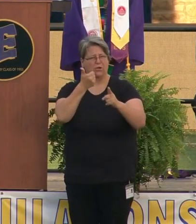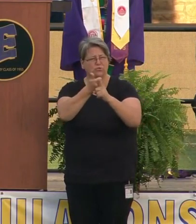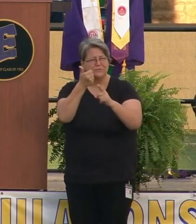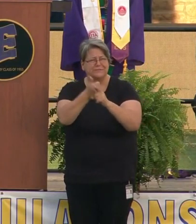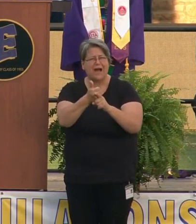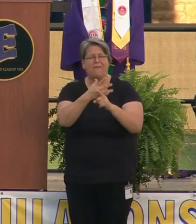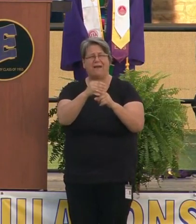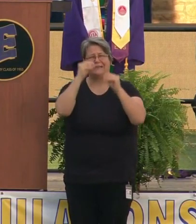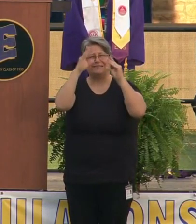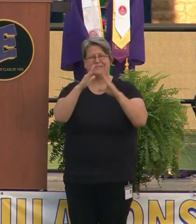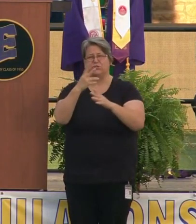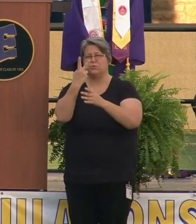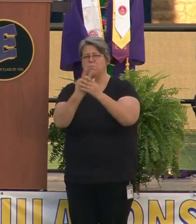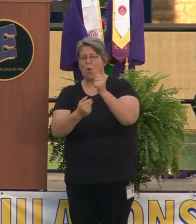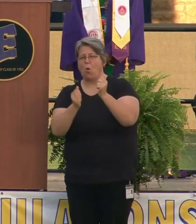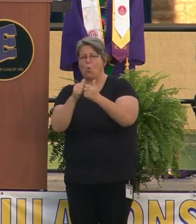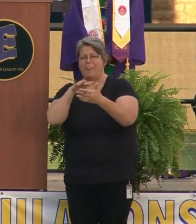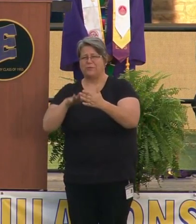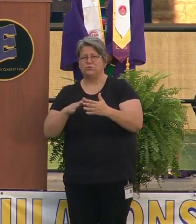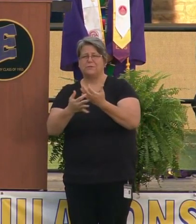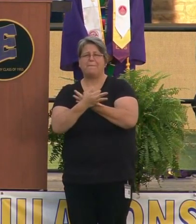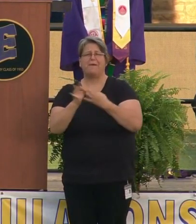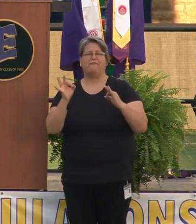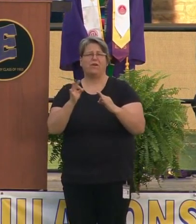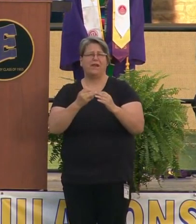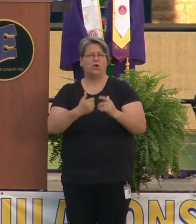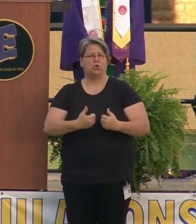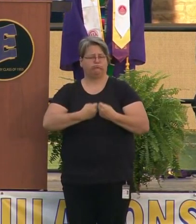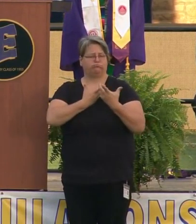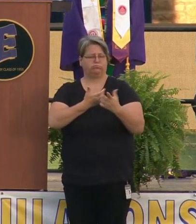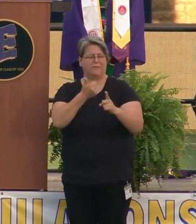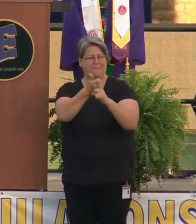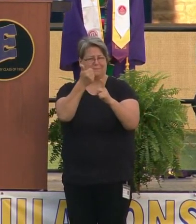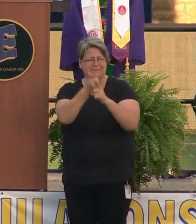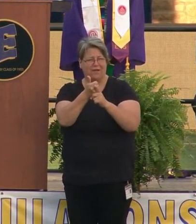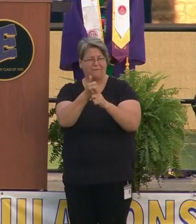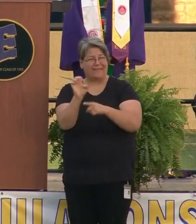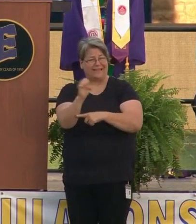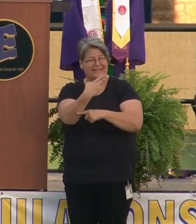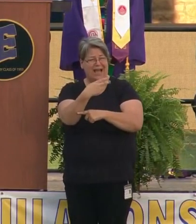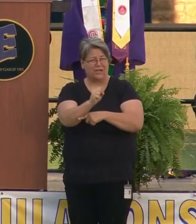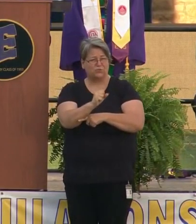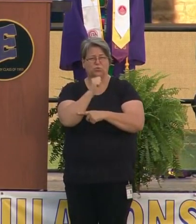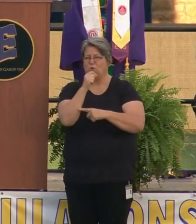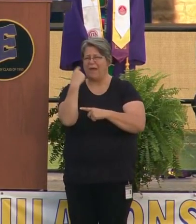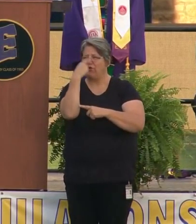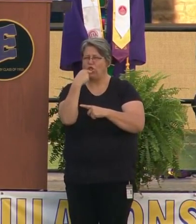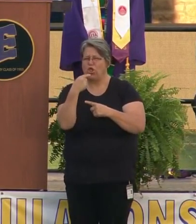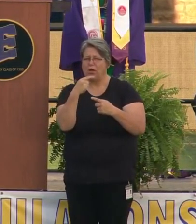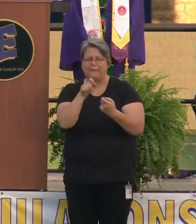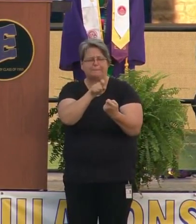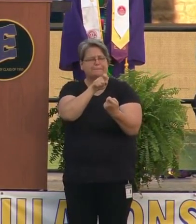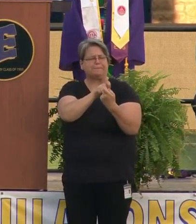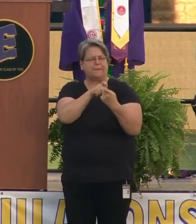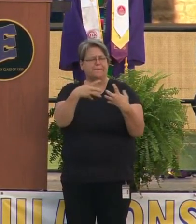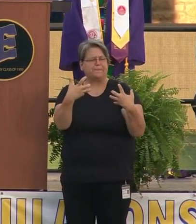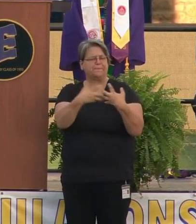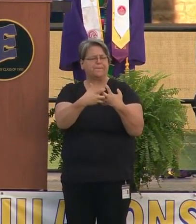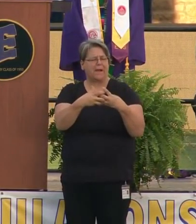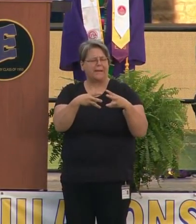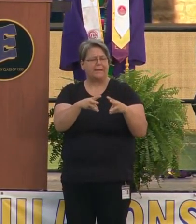students and teachers alike are free to be themselves. East is a place where you don't have to look or act a certain way to fit